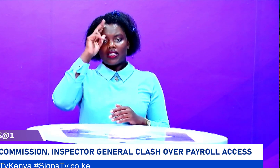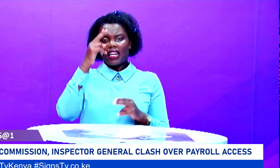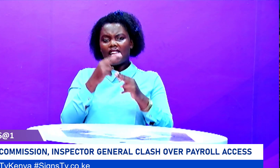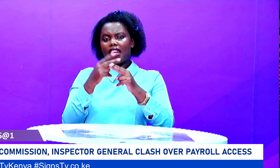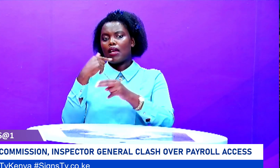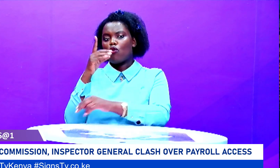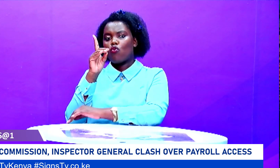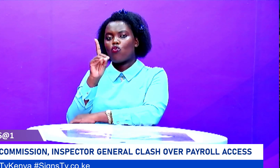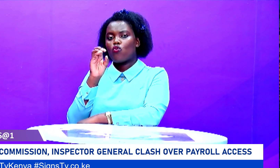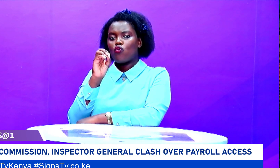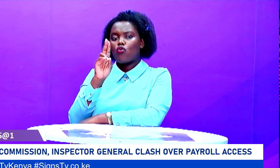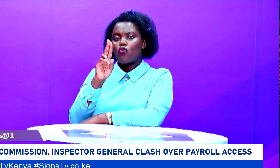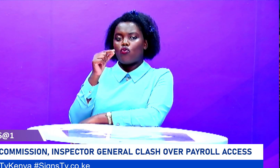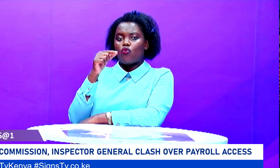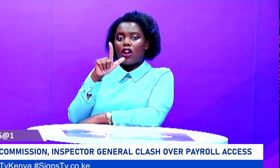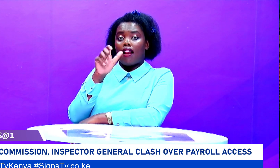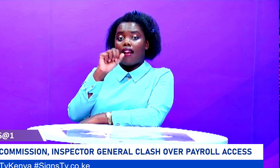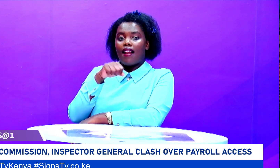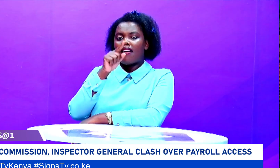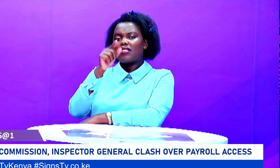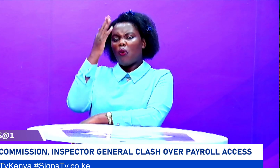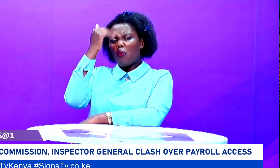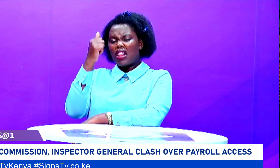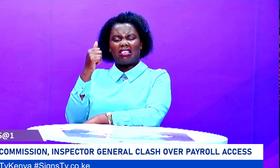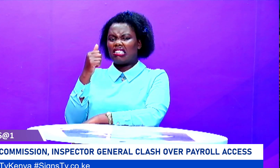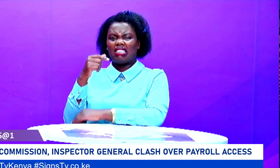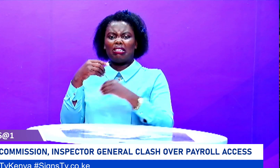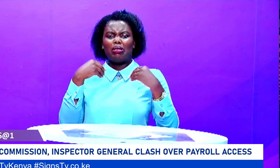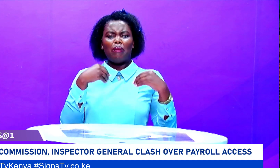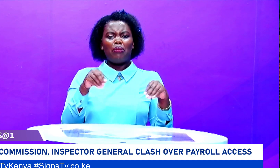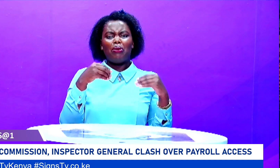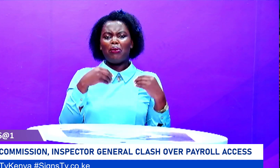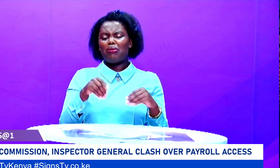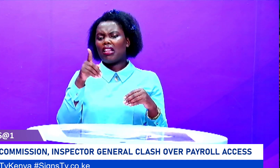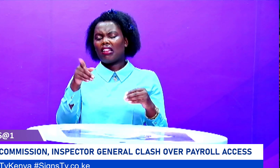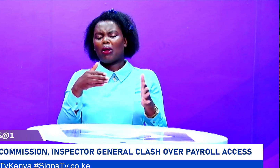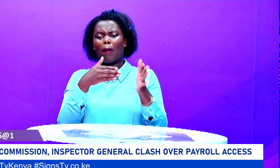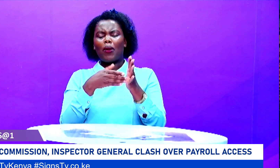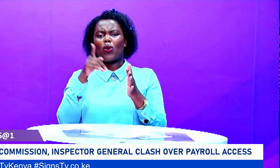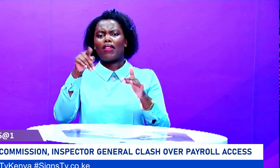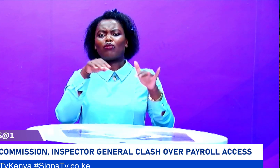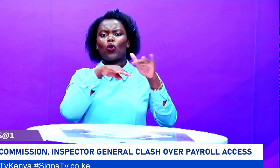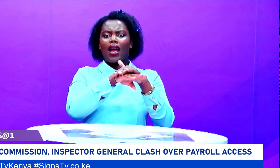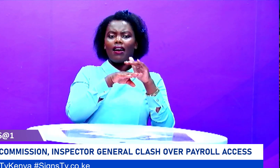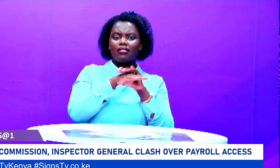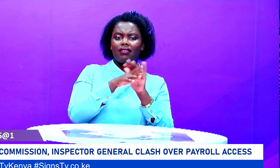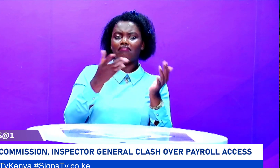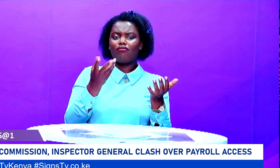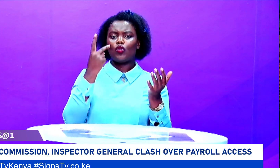accused Inspector General of Police Douglas Kanja of outright denying him access to the